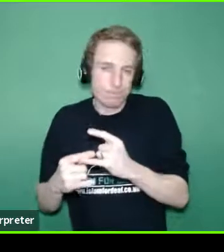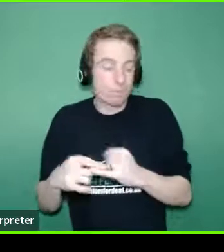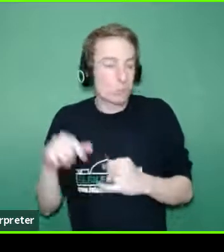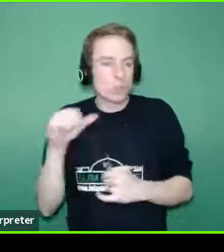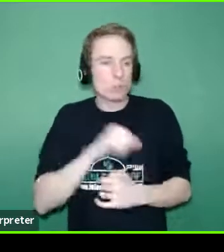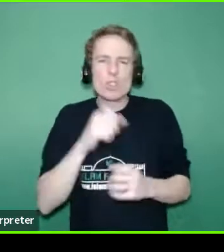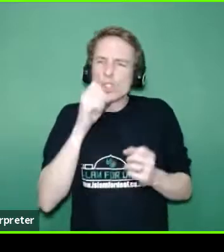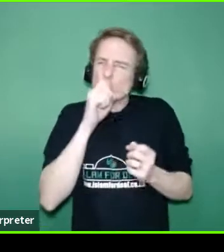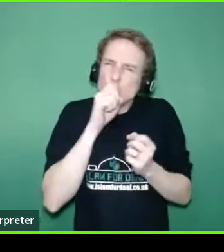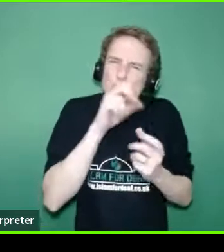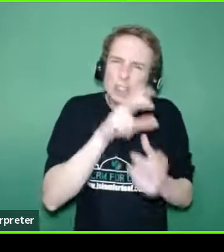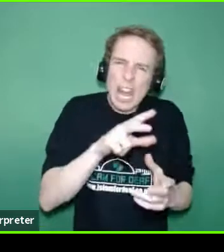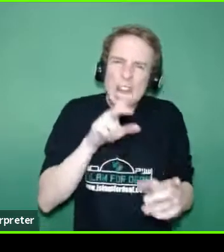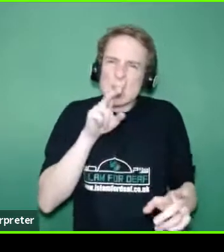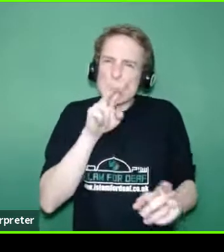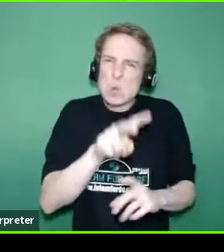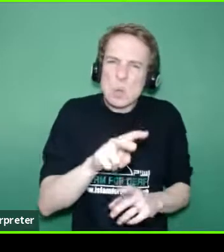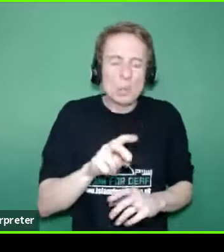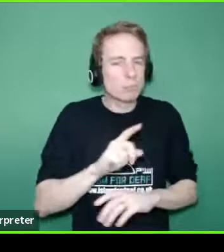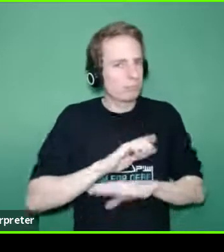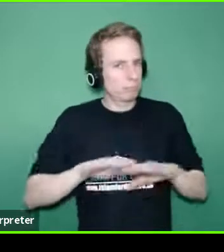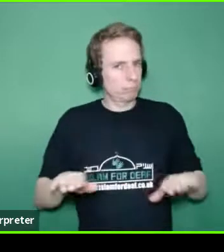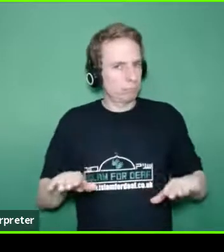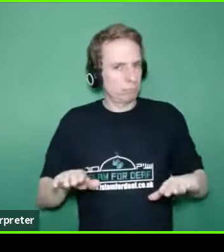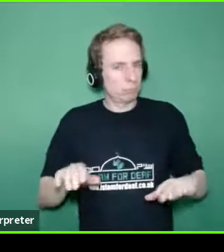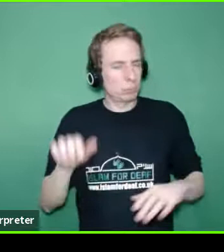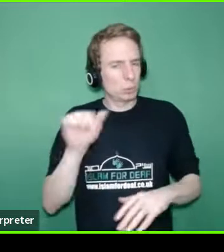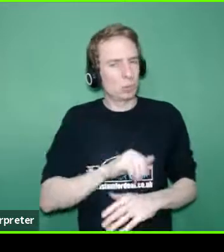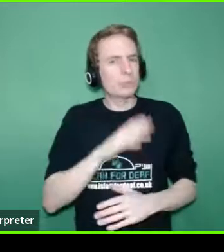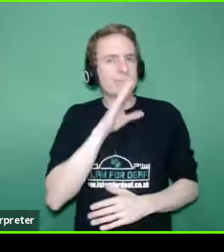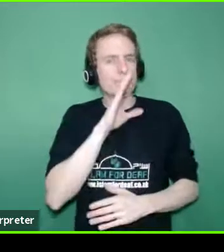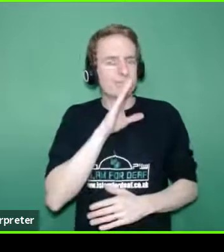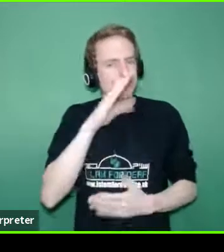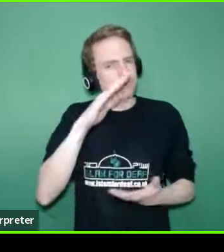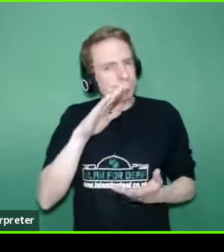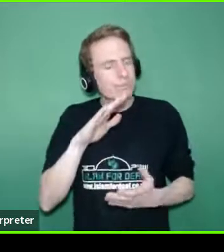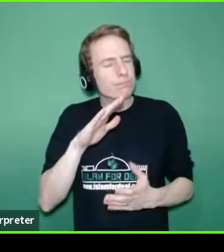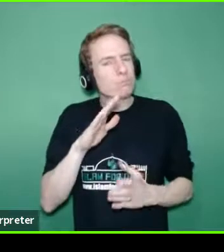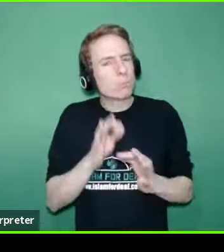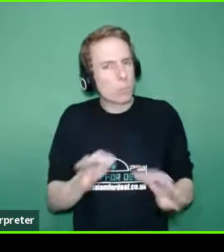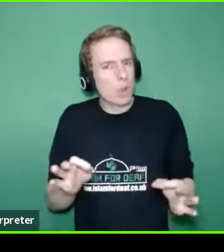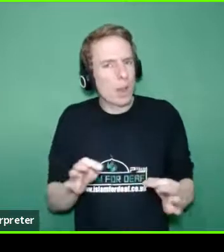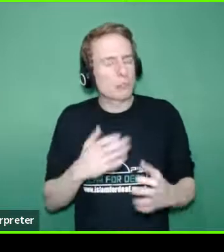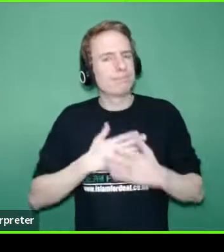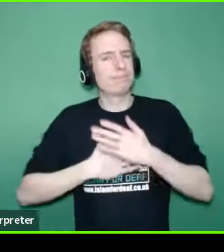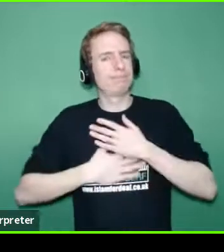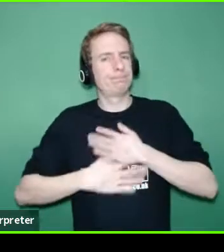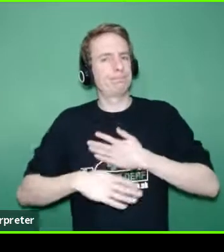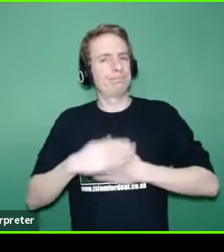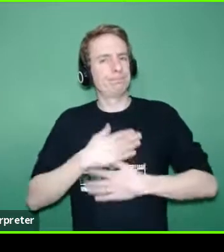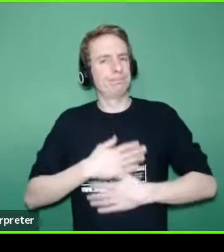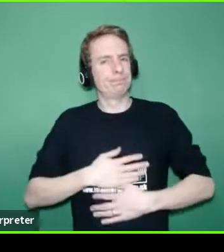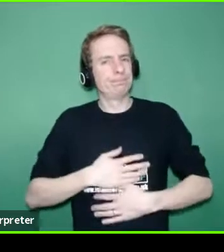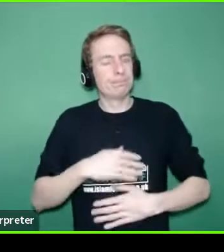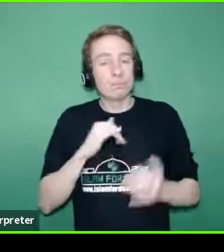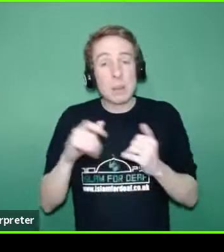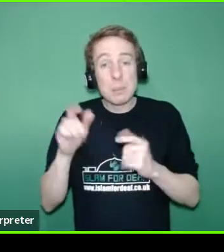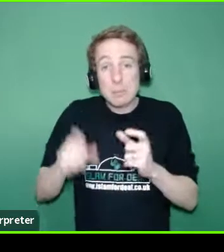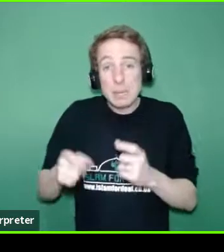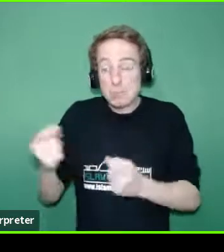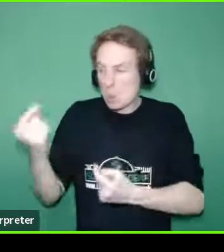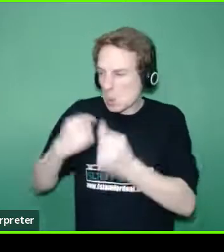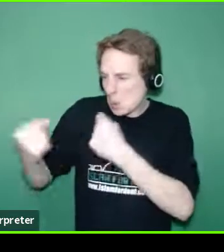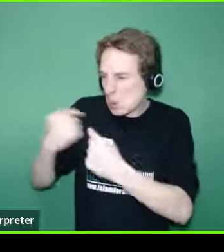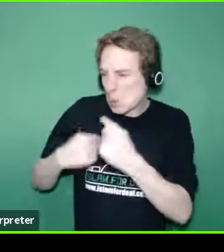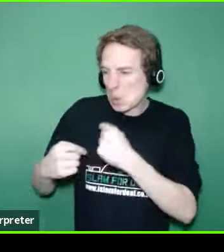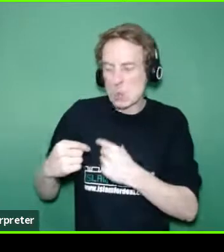manner, except if they must. And if they are caught, cursed, or if anyone wants to fight them or argue with them, then